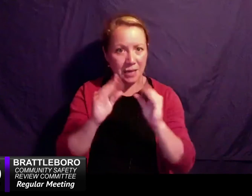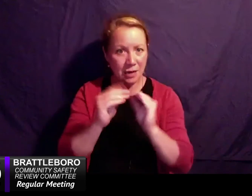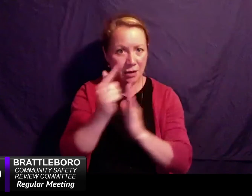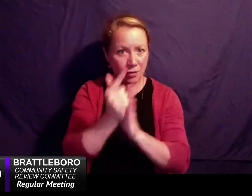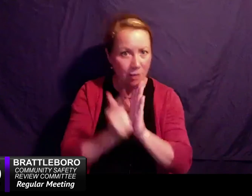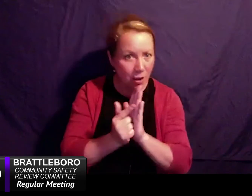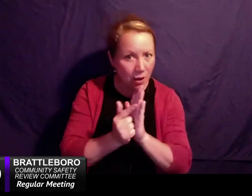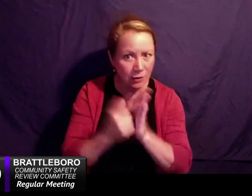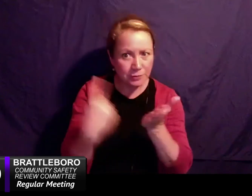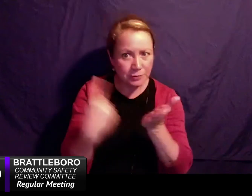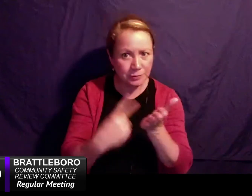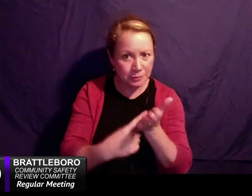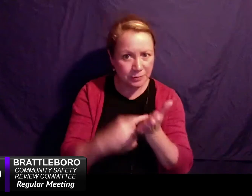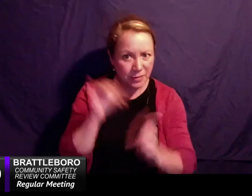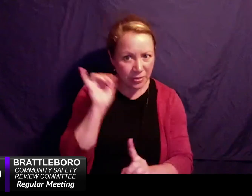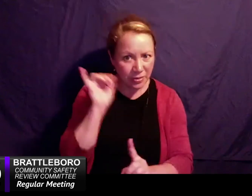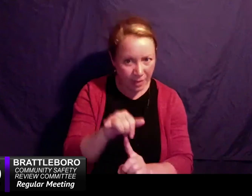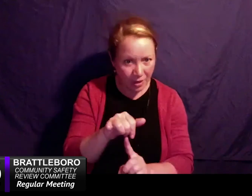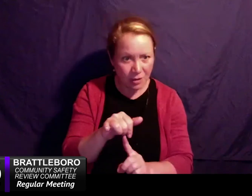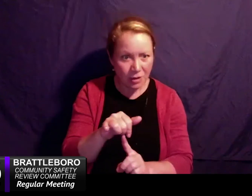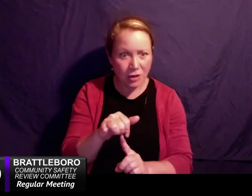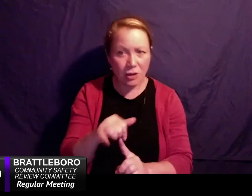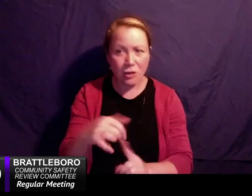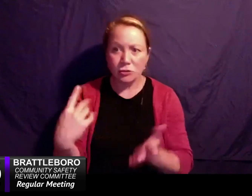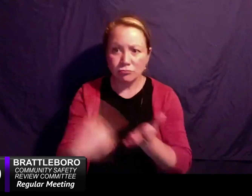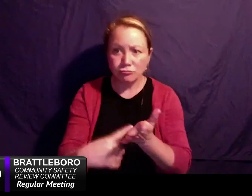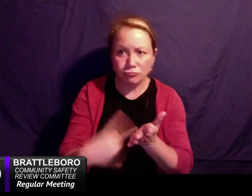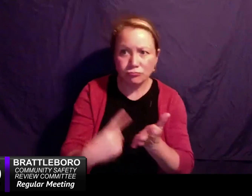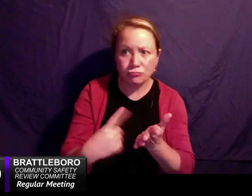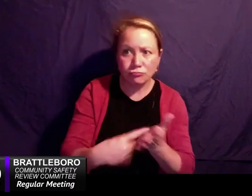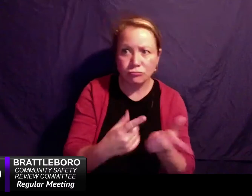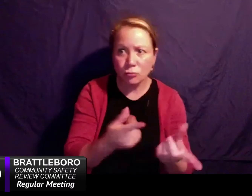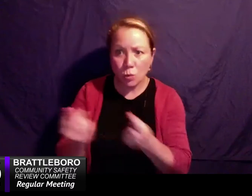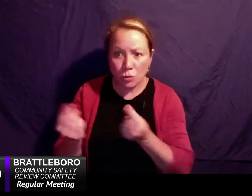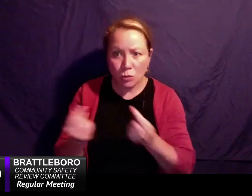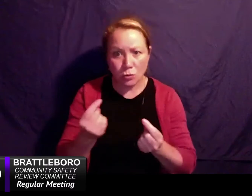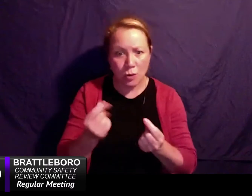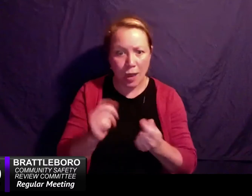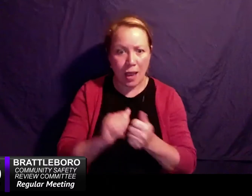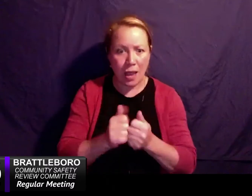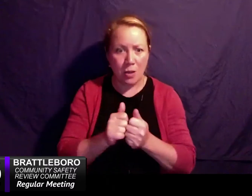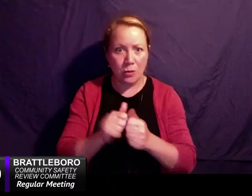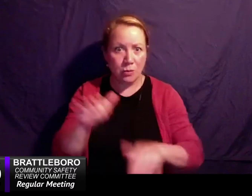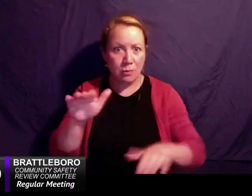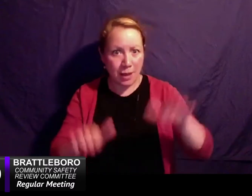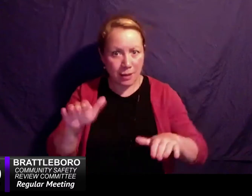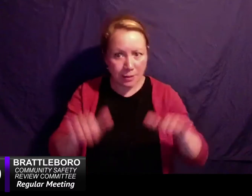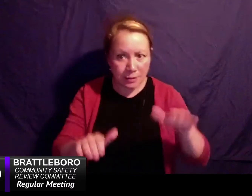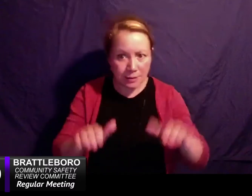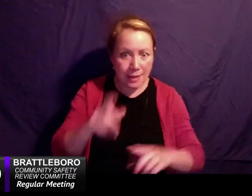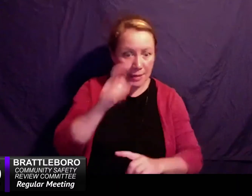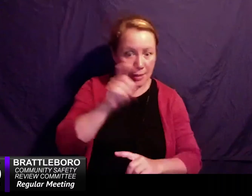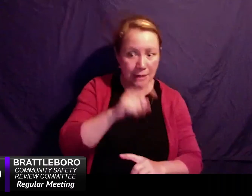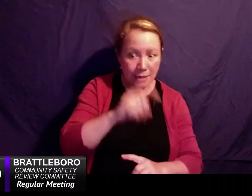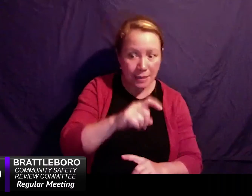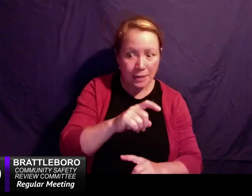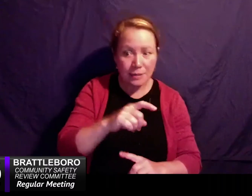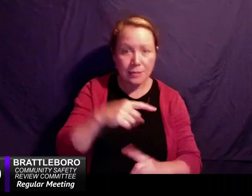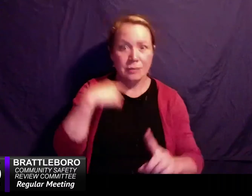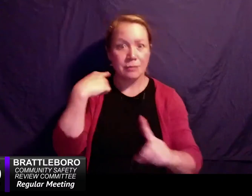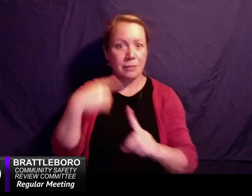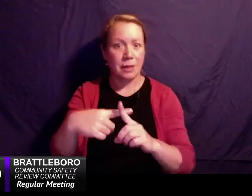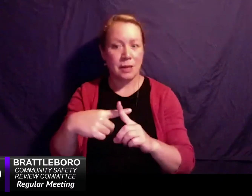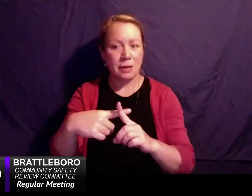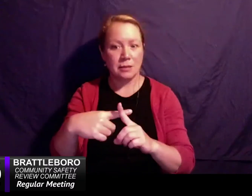to dialogue a little bit as a committee about the balancing needs and kind of